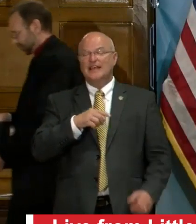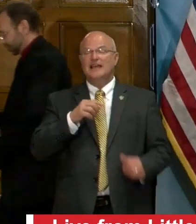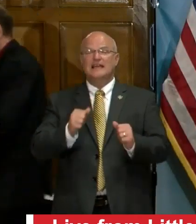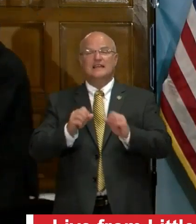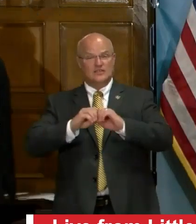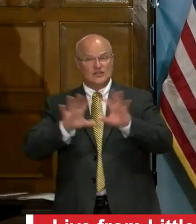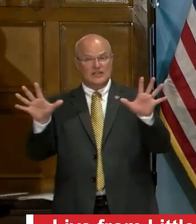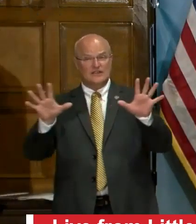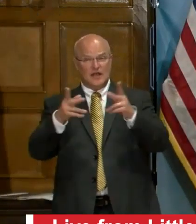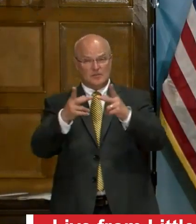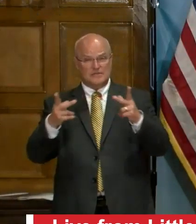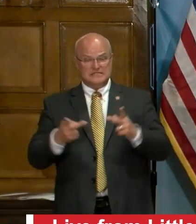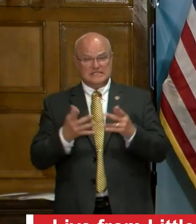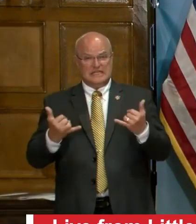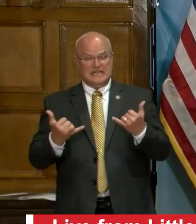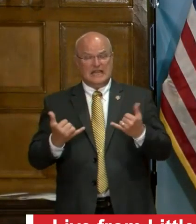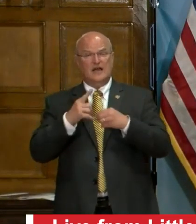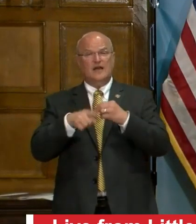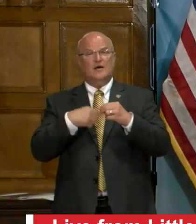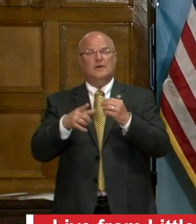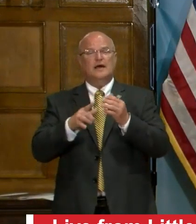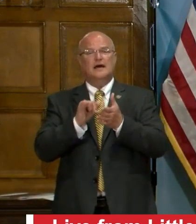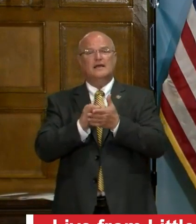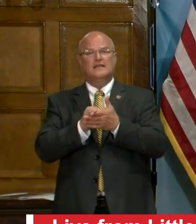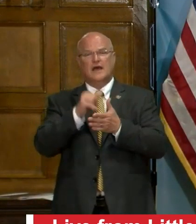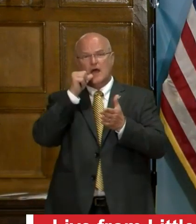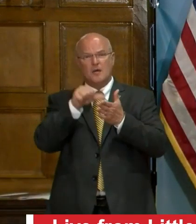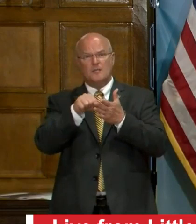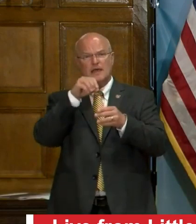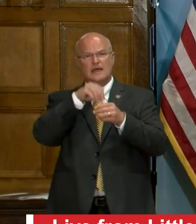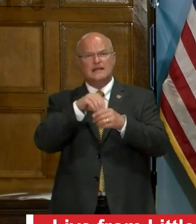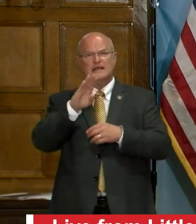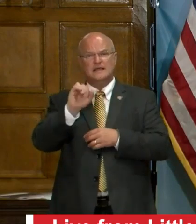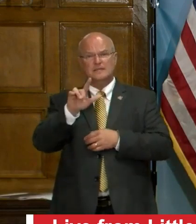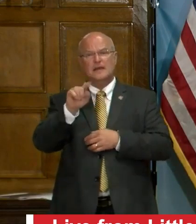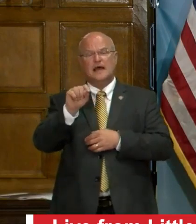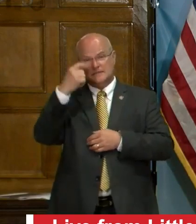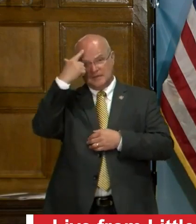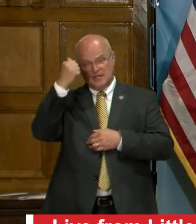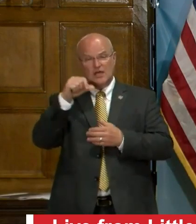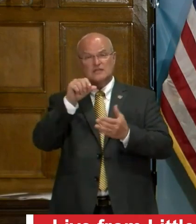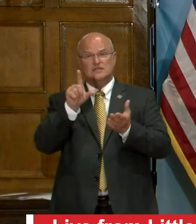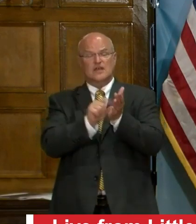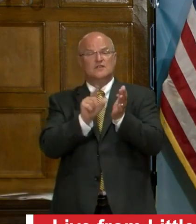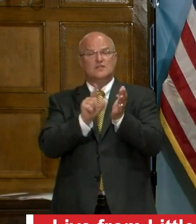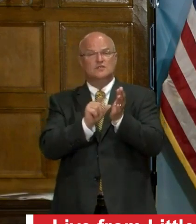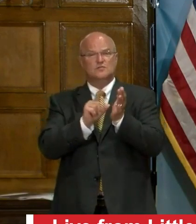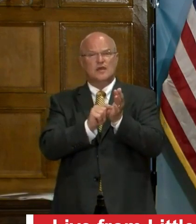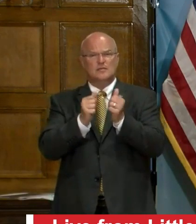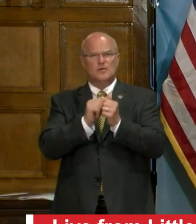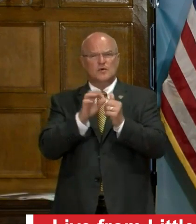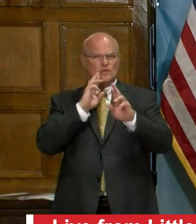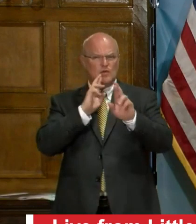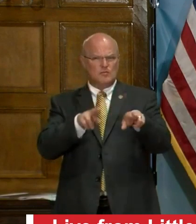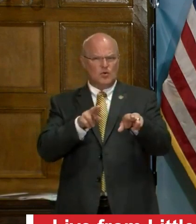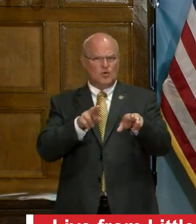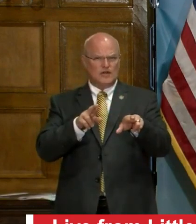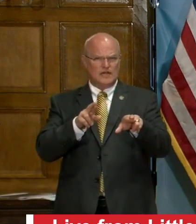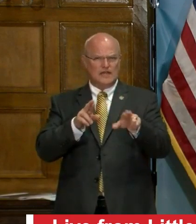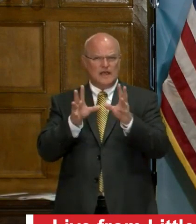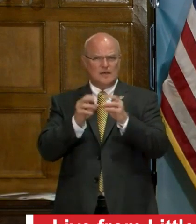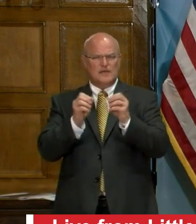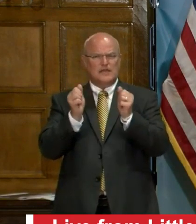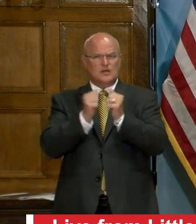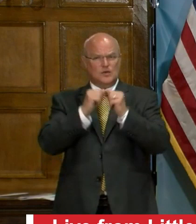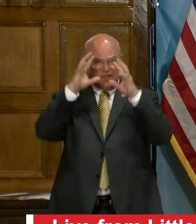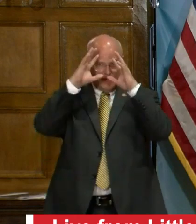Can you clarify your position now on mail-in ballots? Because in the paper, with your reporting of your meeting